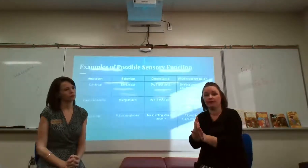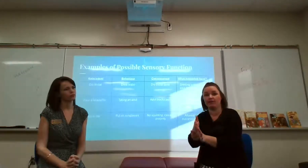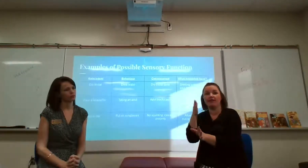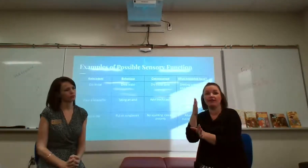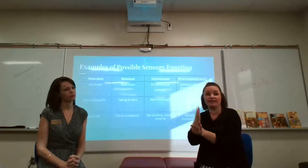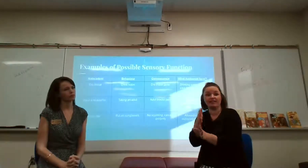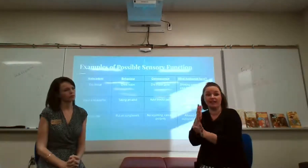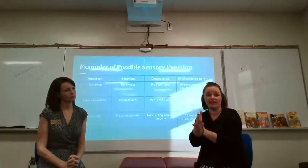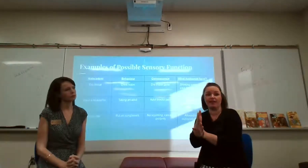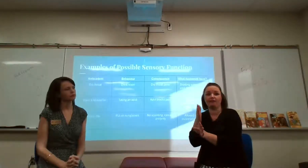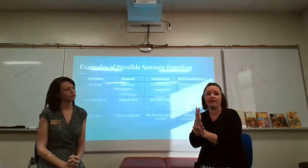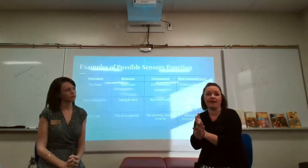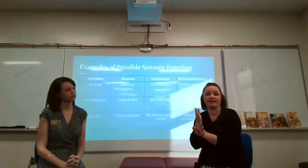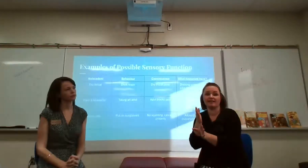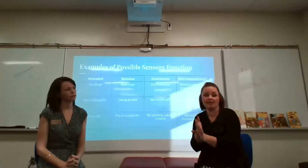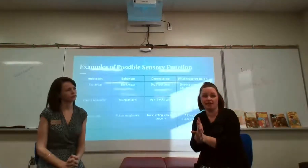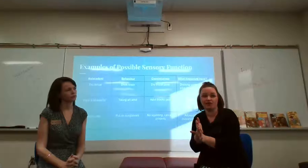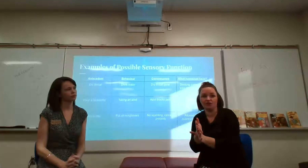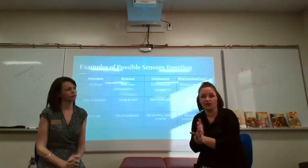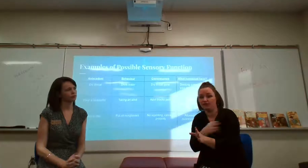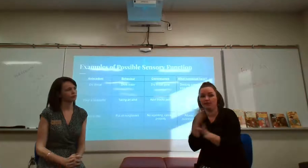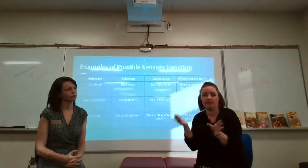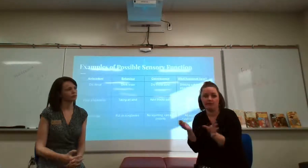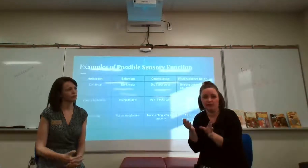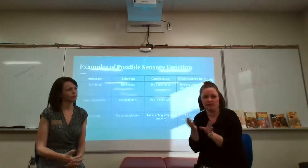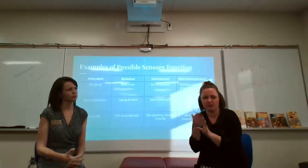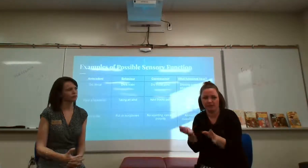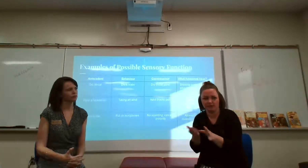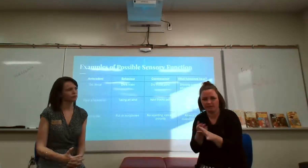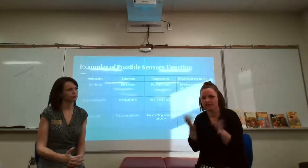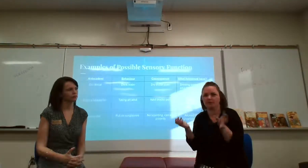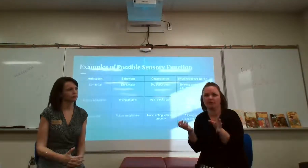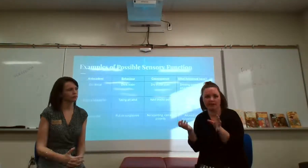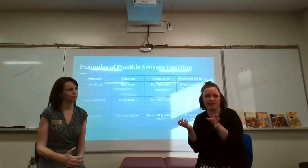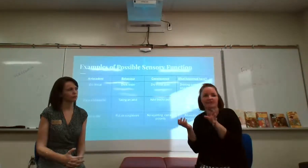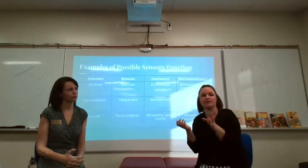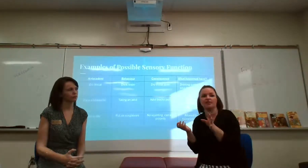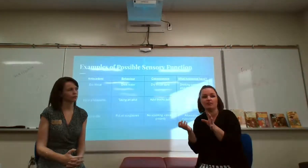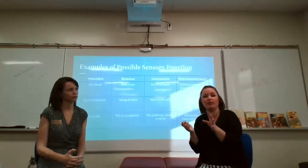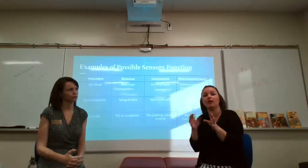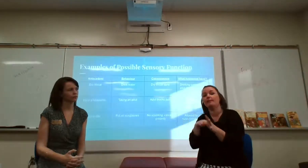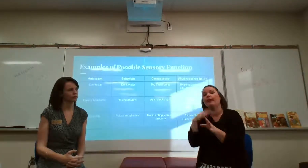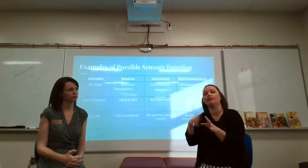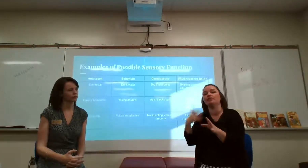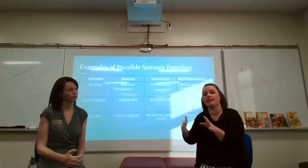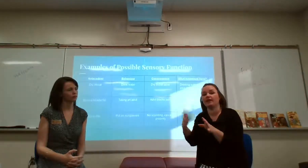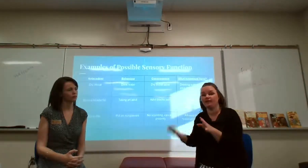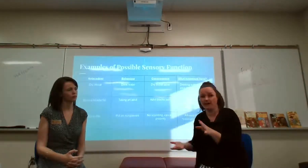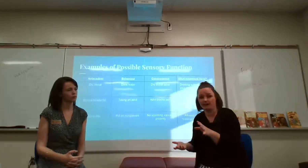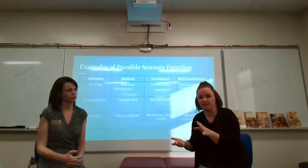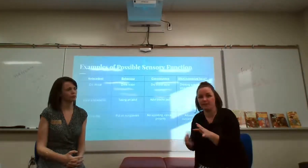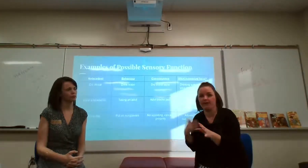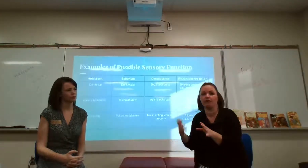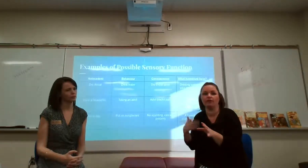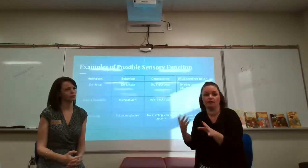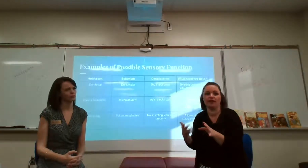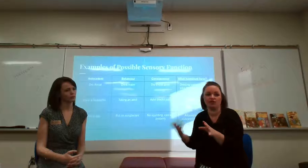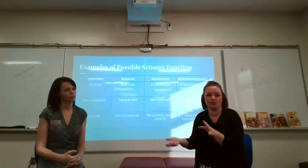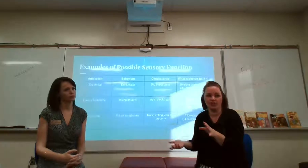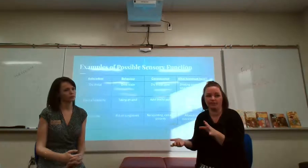behavior that's still going to allow them to access that function, right? If you need attention, great. You should totally get all the attention in the world. But how can you do that effectively without, engaging in problem